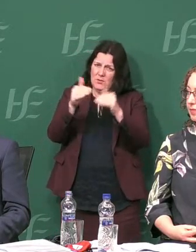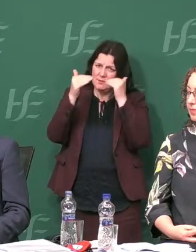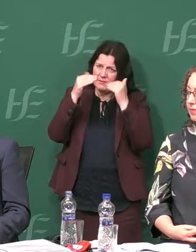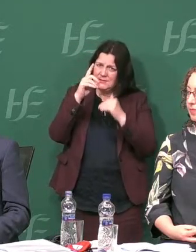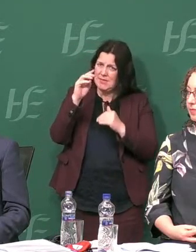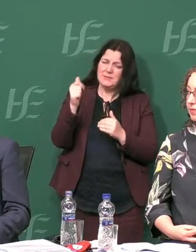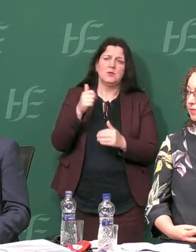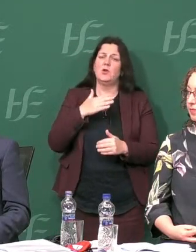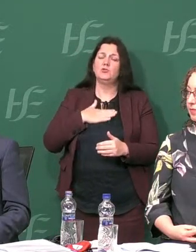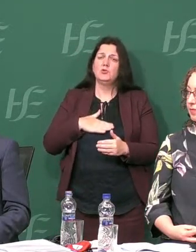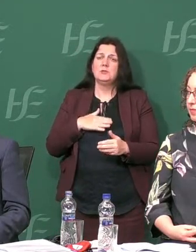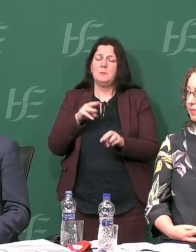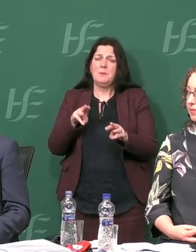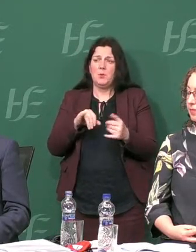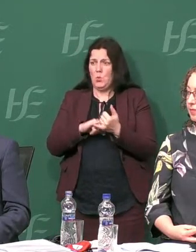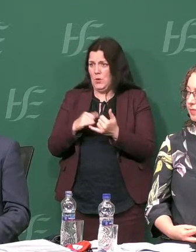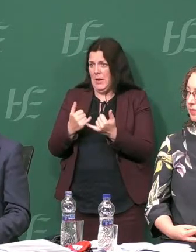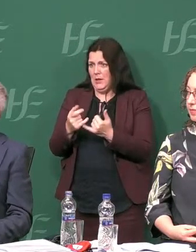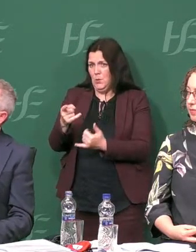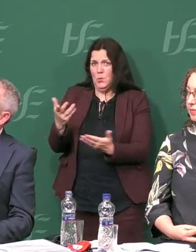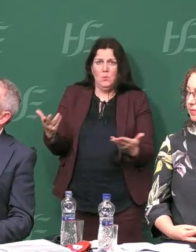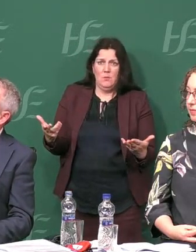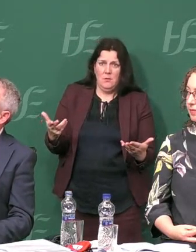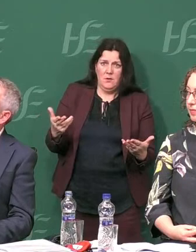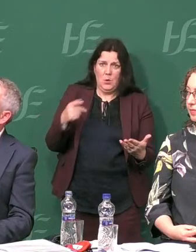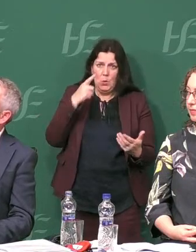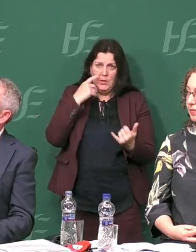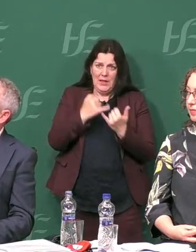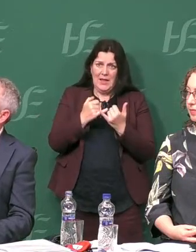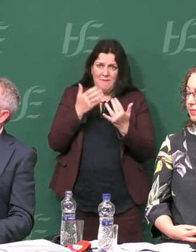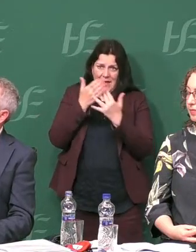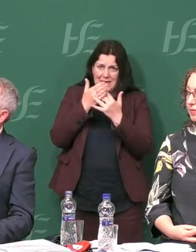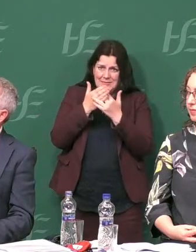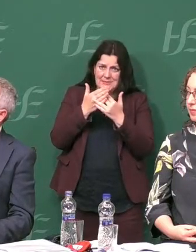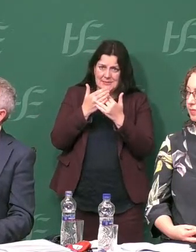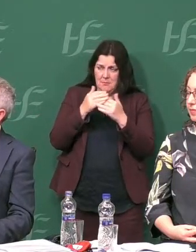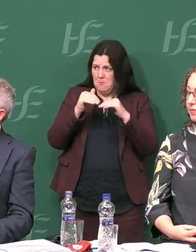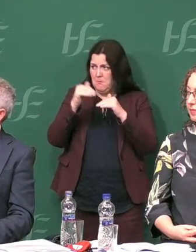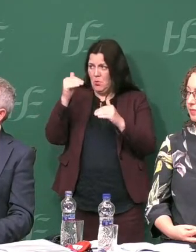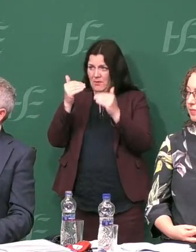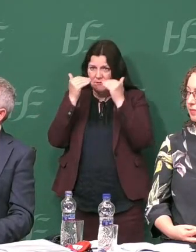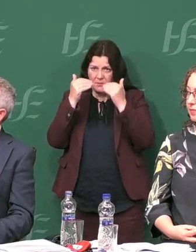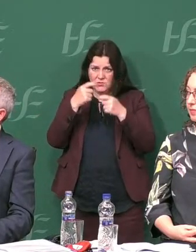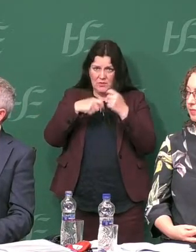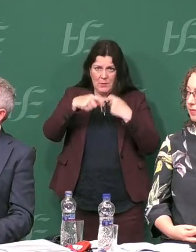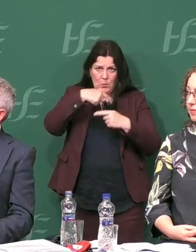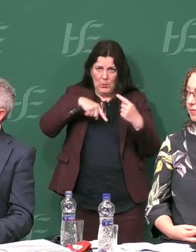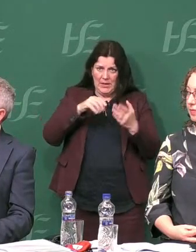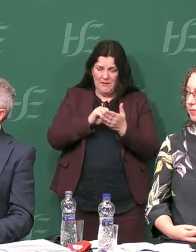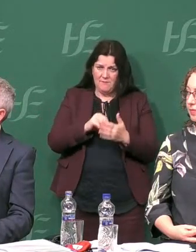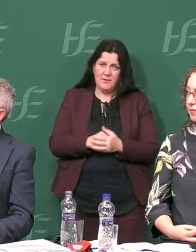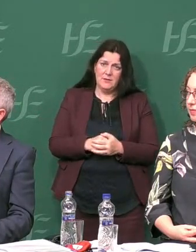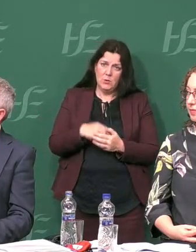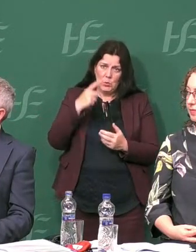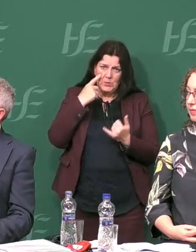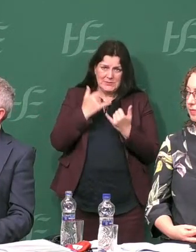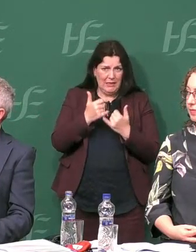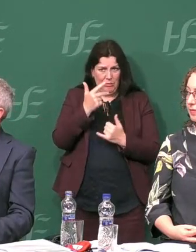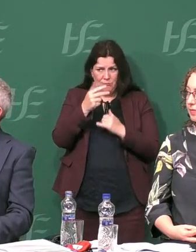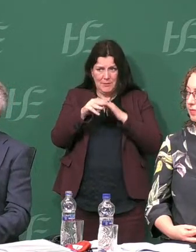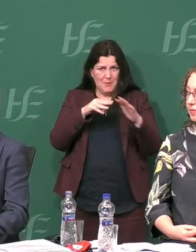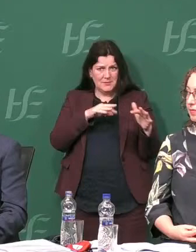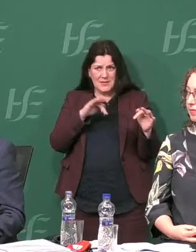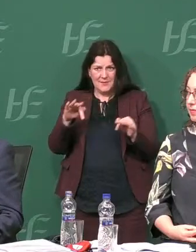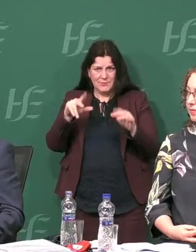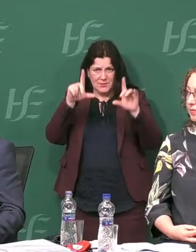And it's not just the people like you who seem to have access to a lot more data than we have at the moment. It's now 3 months on from the